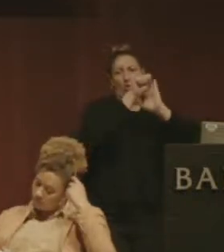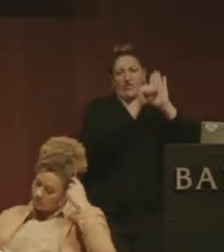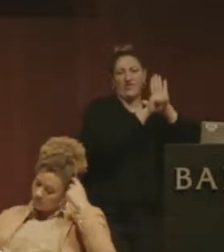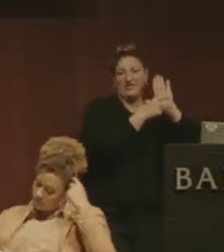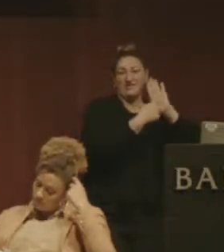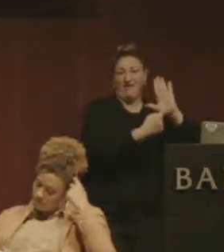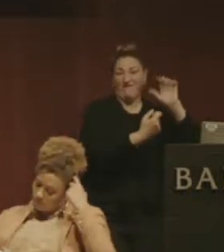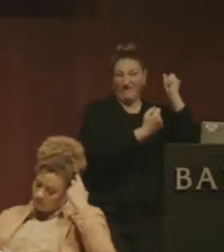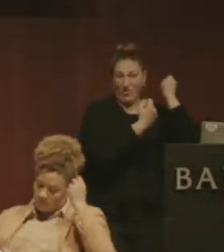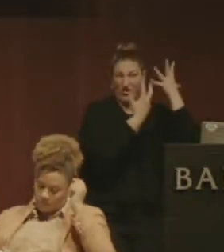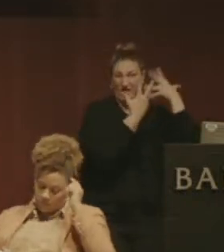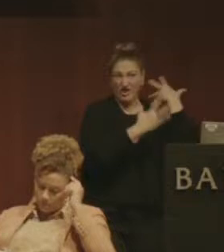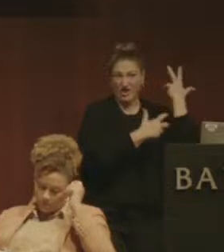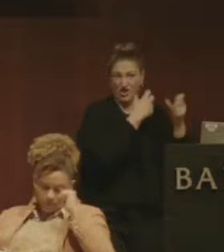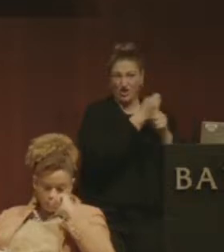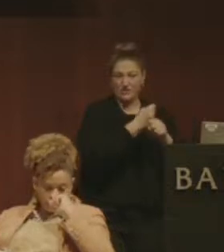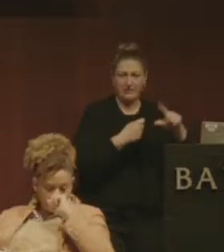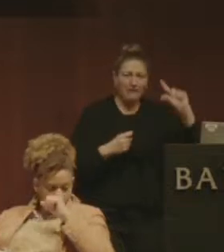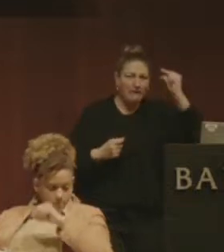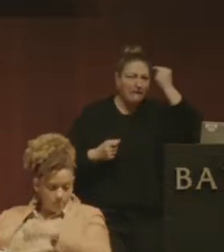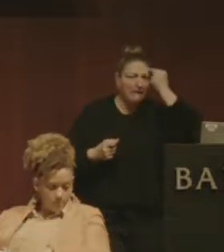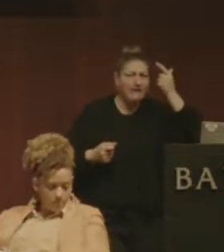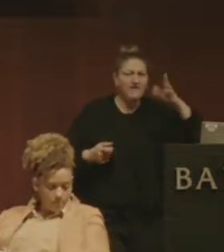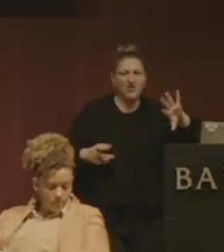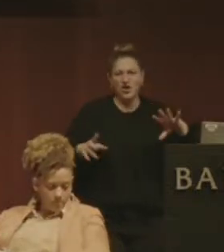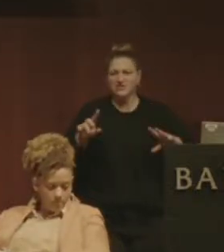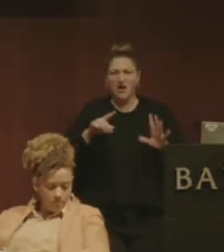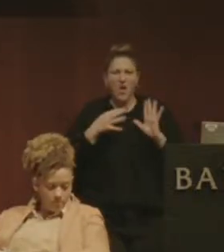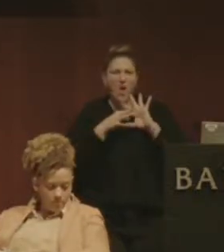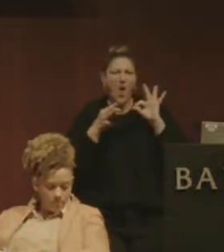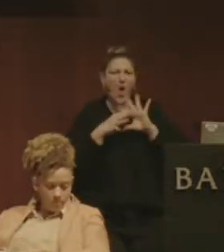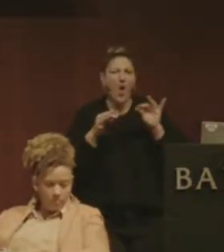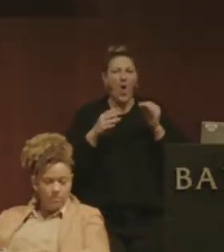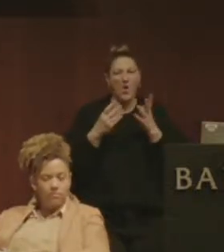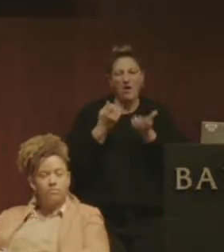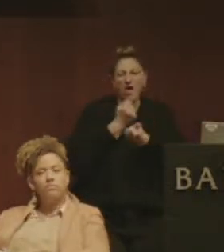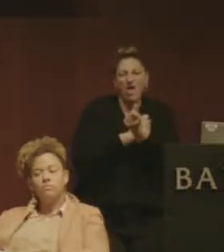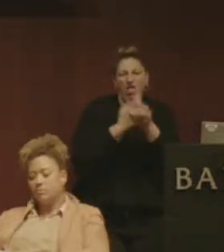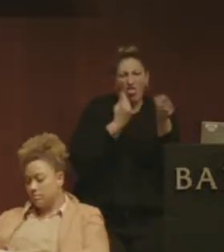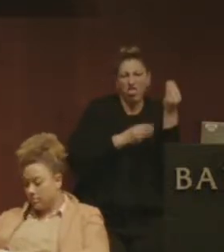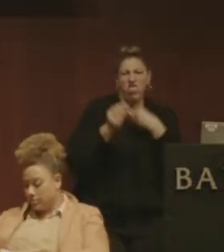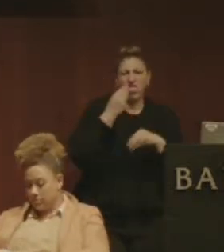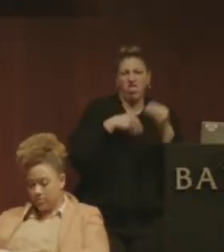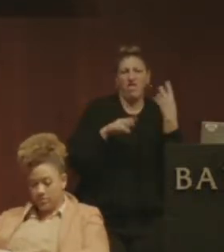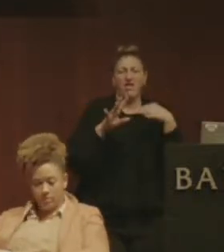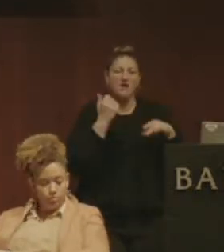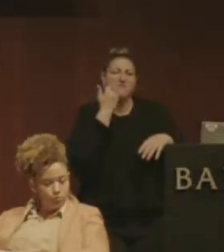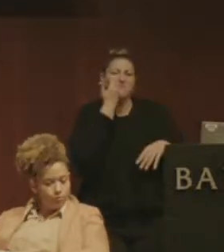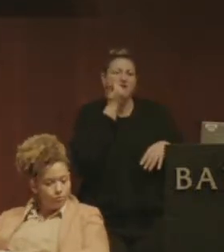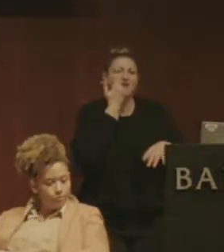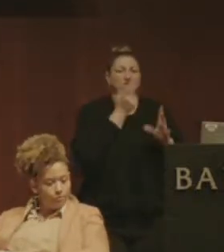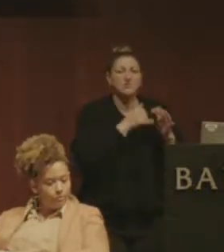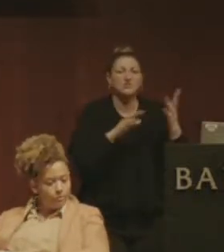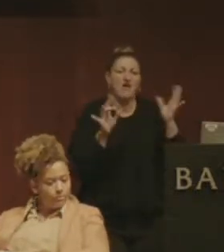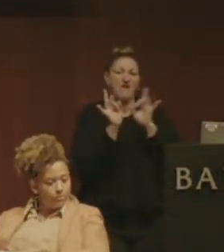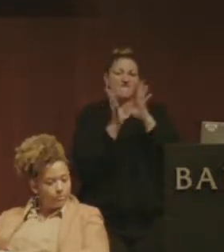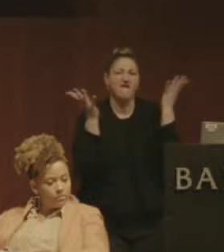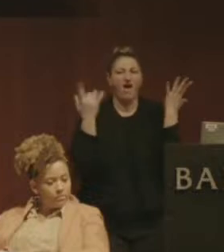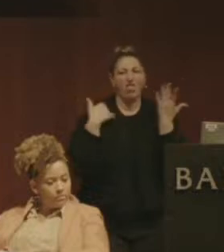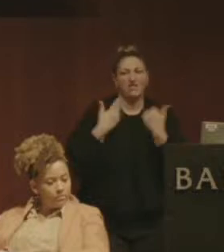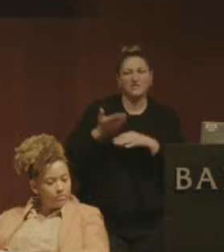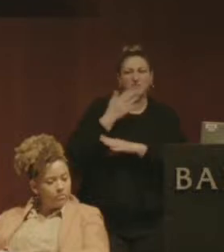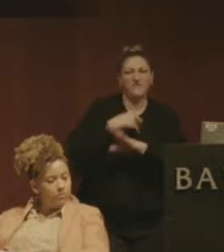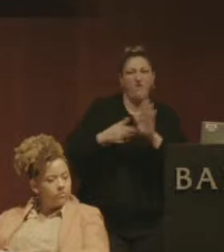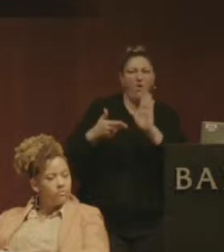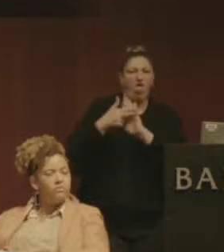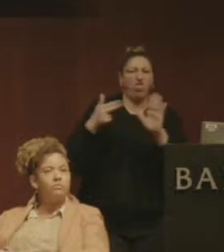that through the media of rampant drug trafficking, prostitution, and indiscriminate violence. The